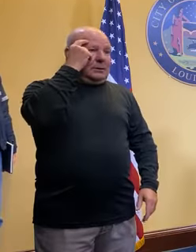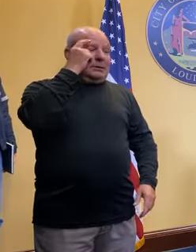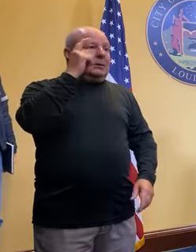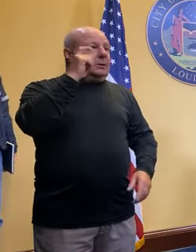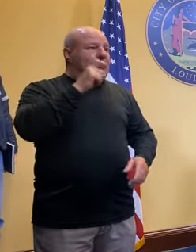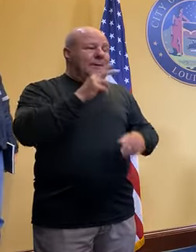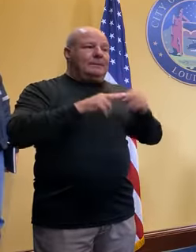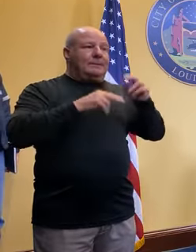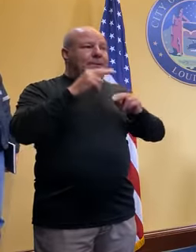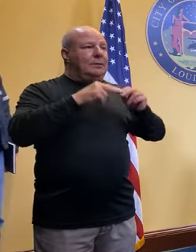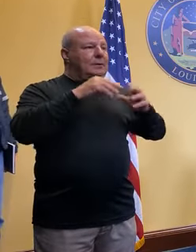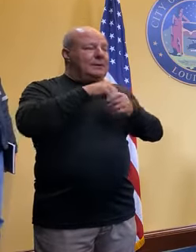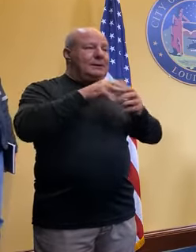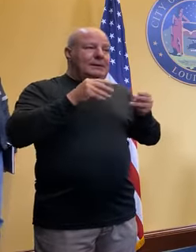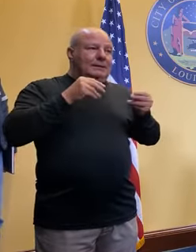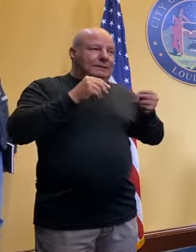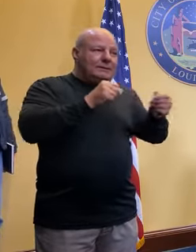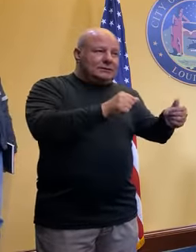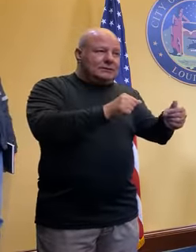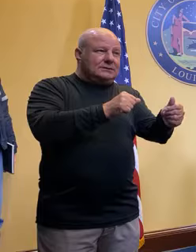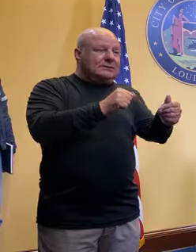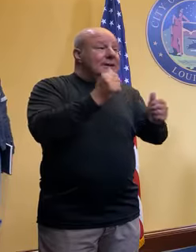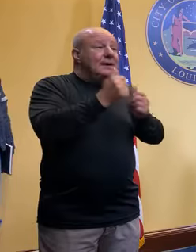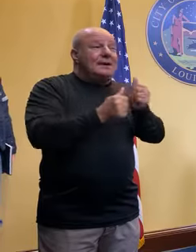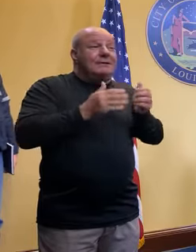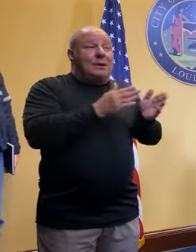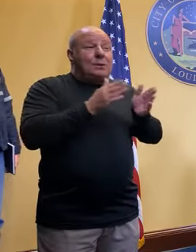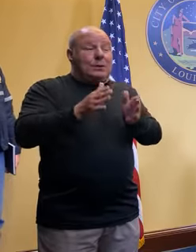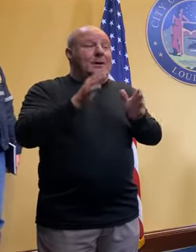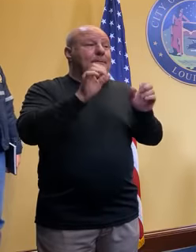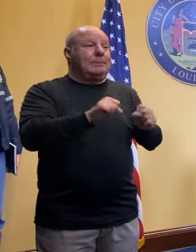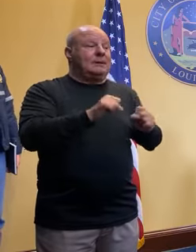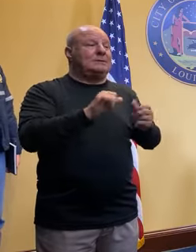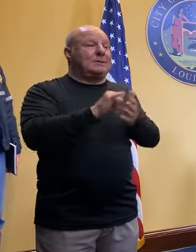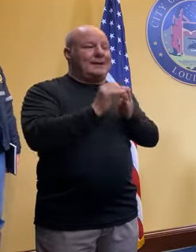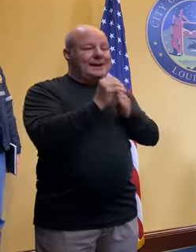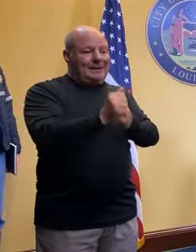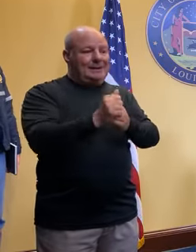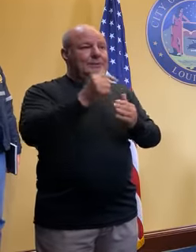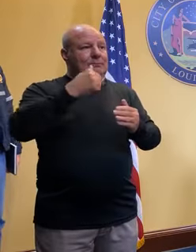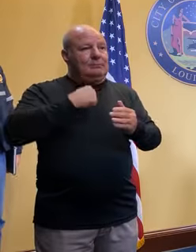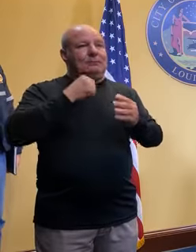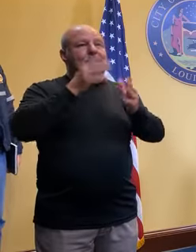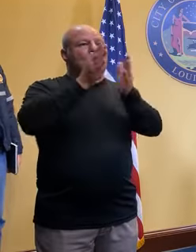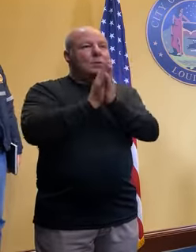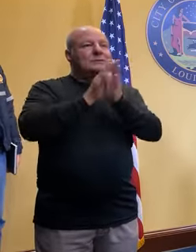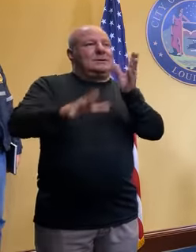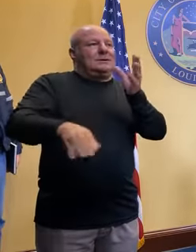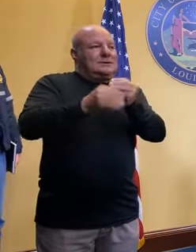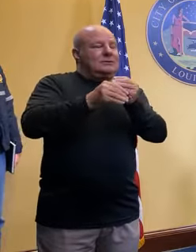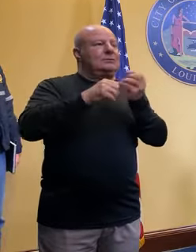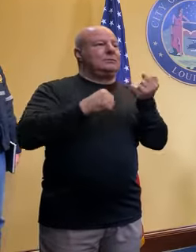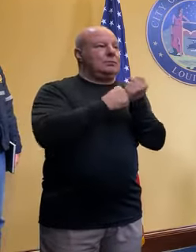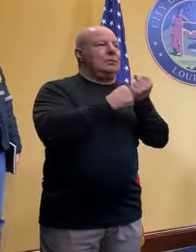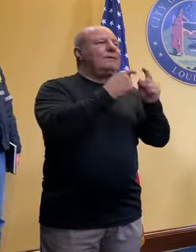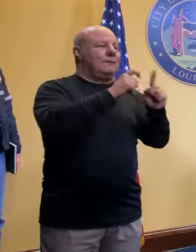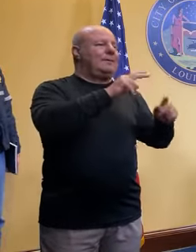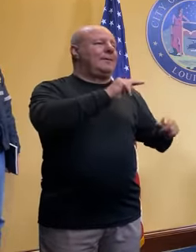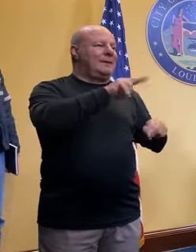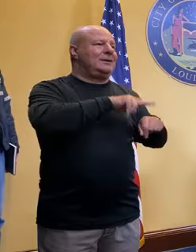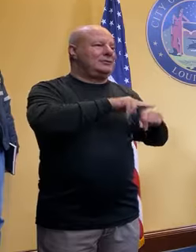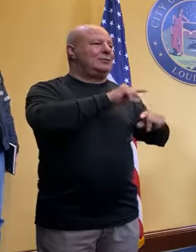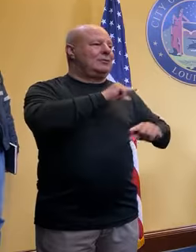in efficiencies every way possible, and that really led to me requesting additional support from the National